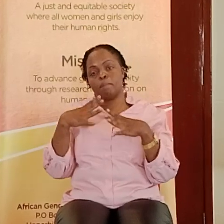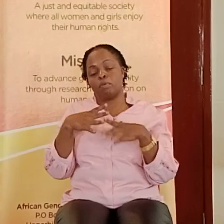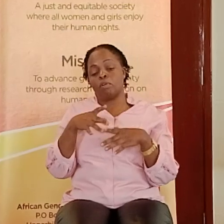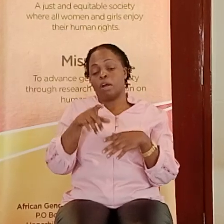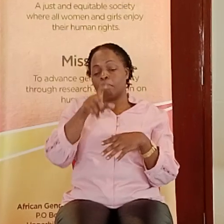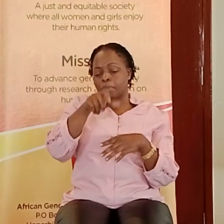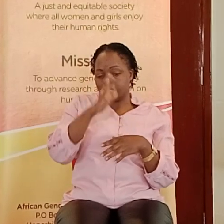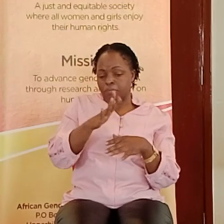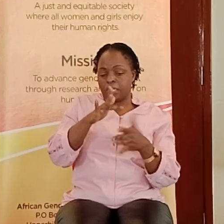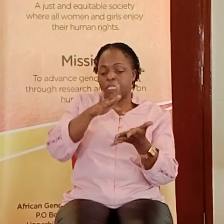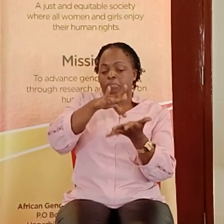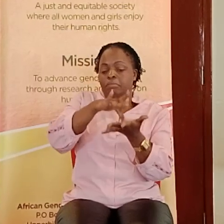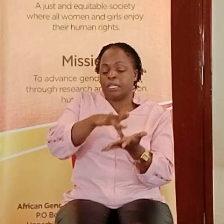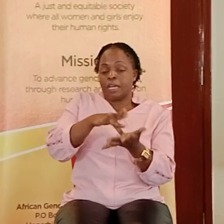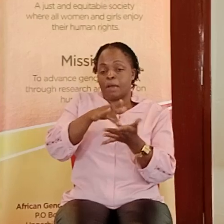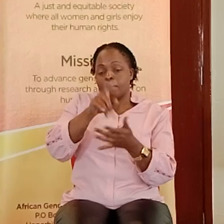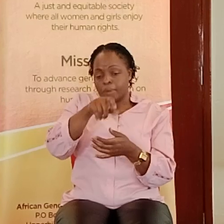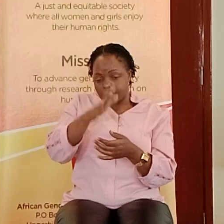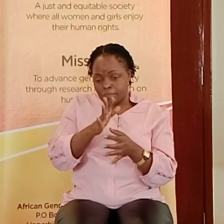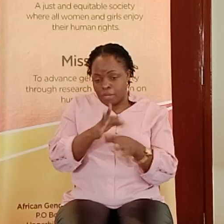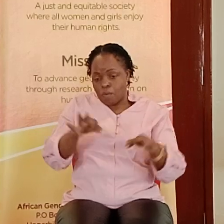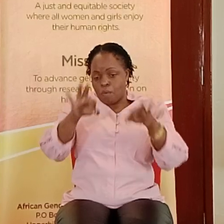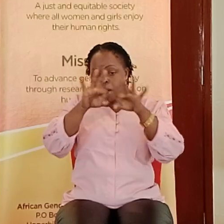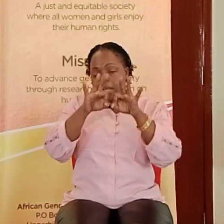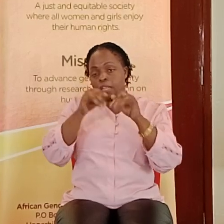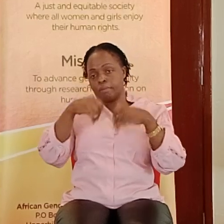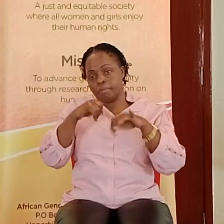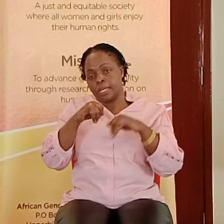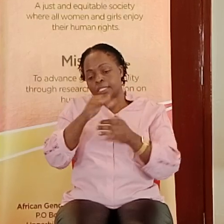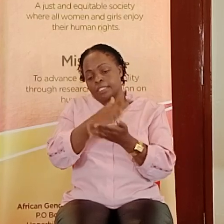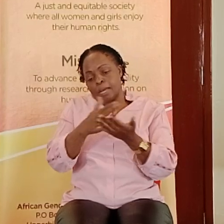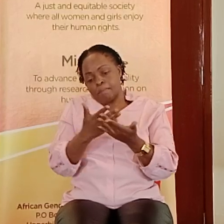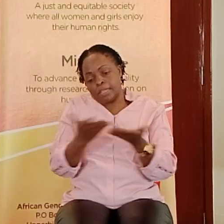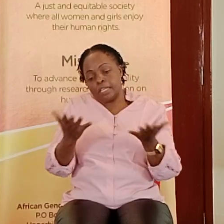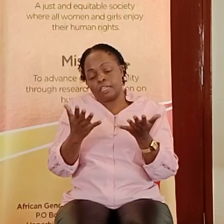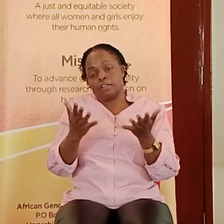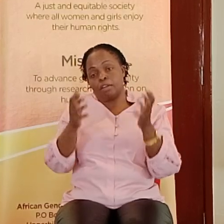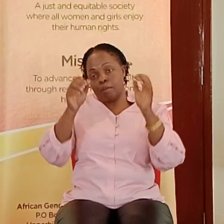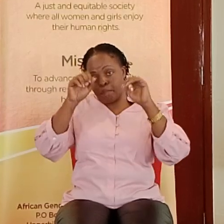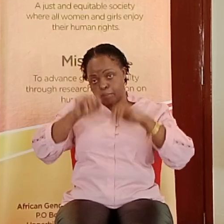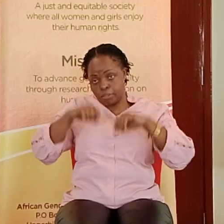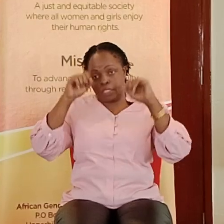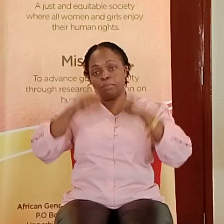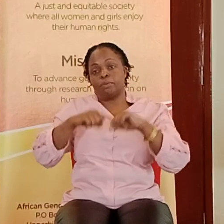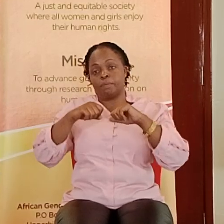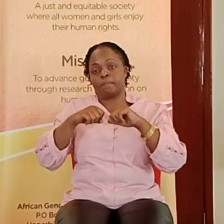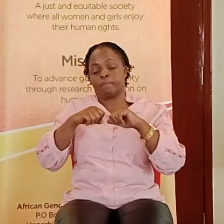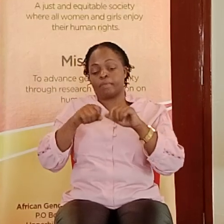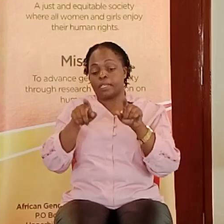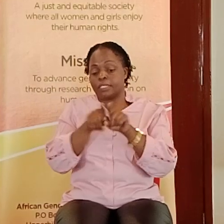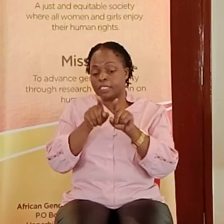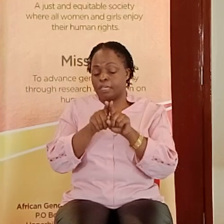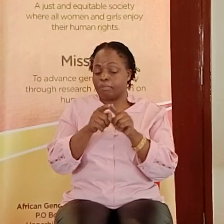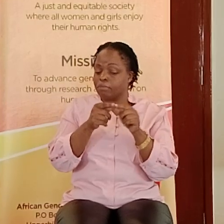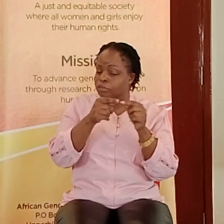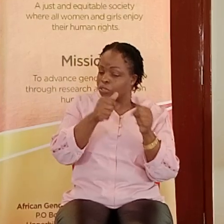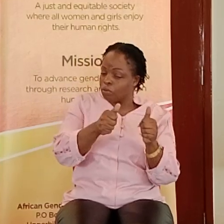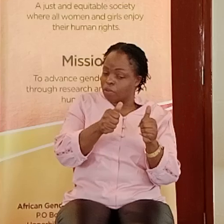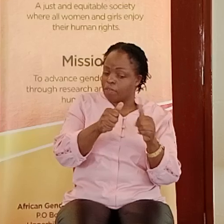something worth implementing, something possible and feasible. And then we address the gaps and the challenges.